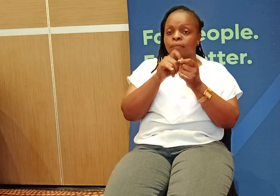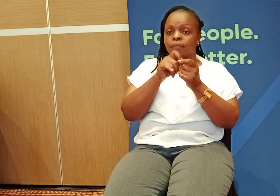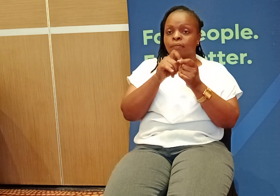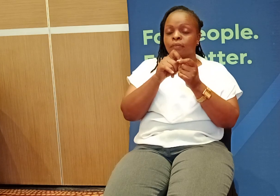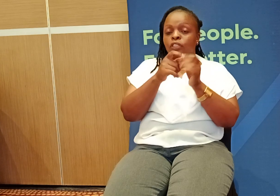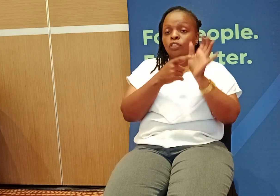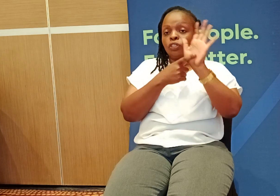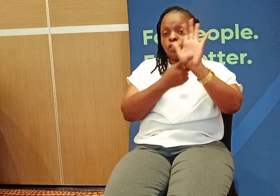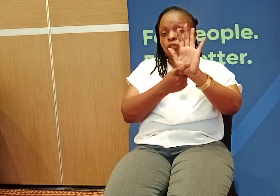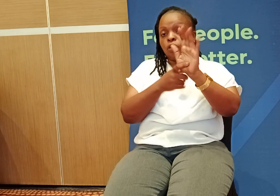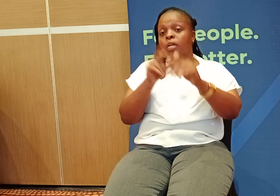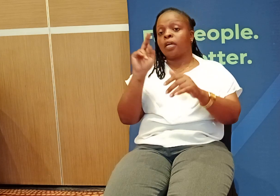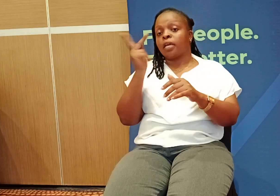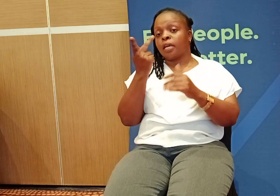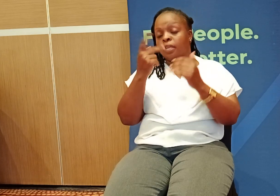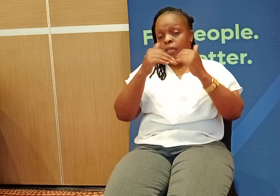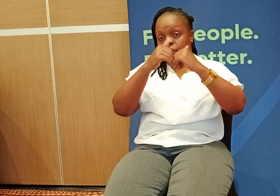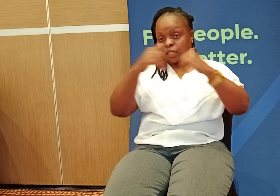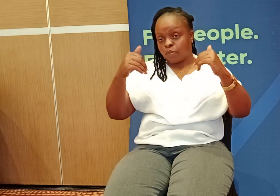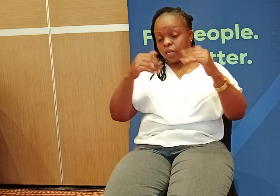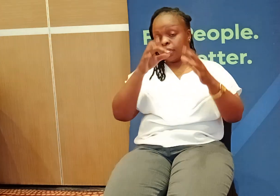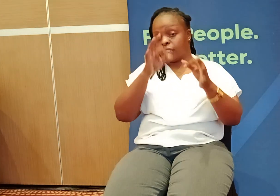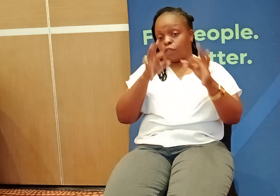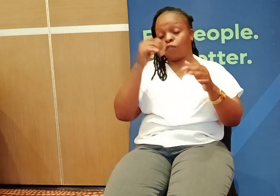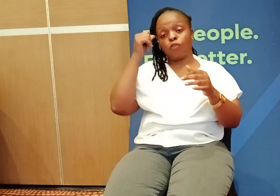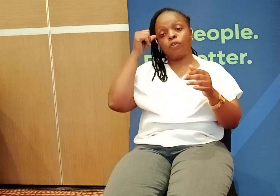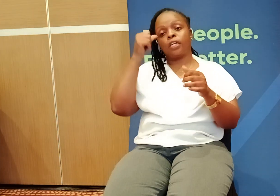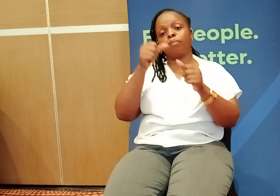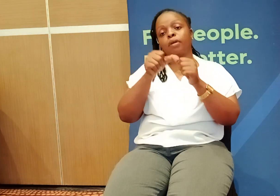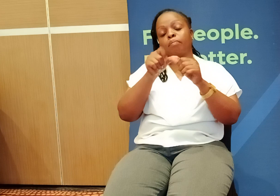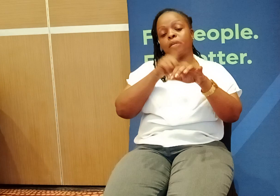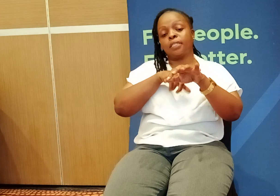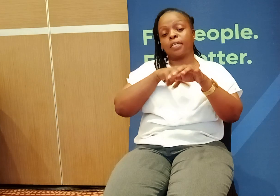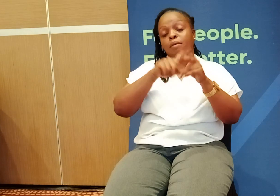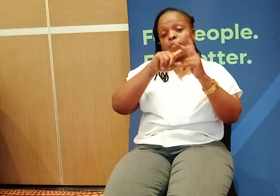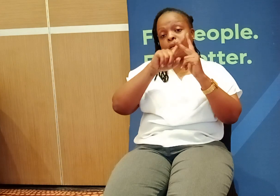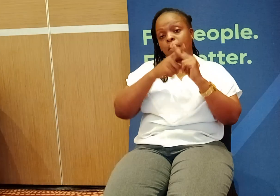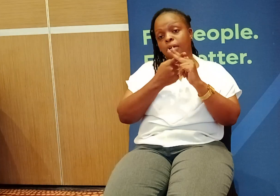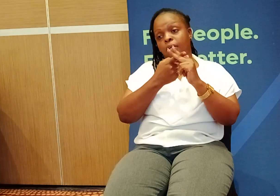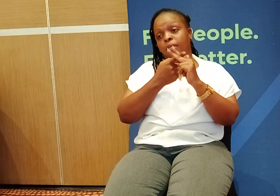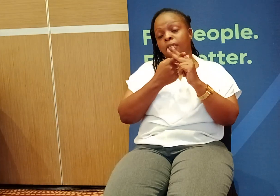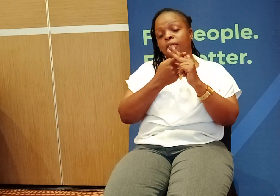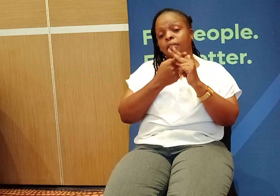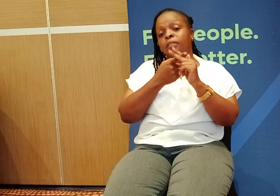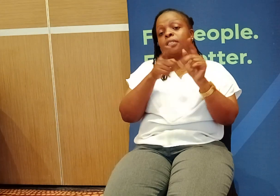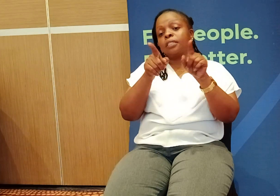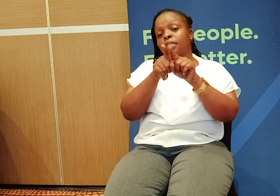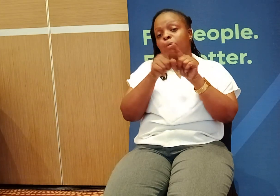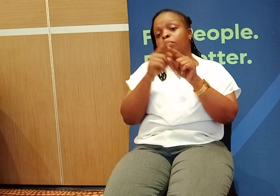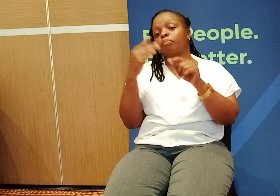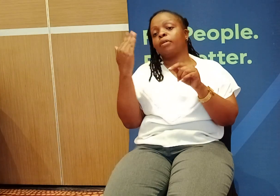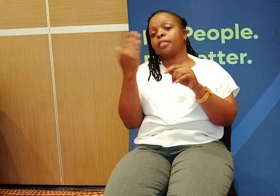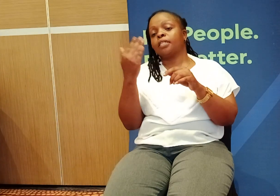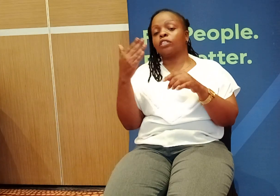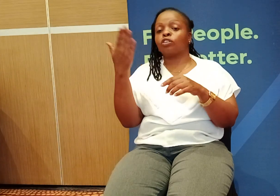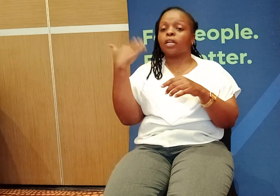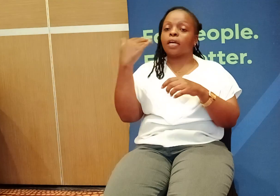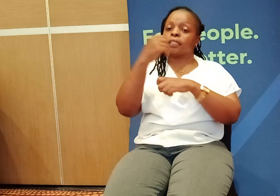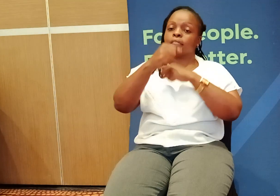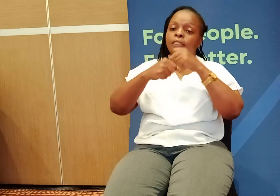showed Kenya separately. If you recall, when we began, actually same presentation last year, the buffers for